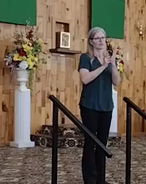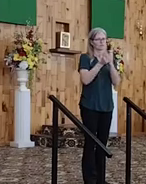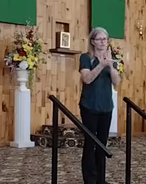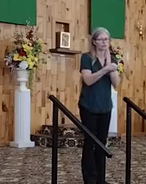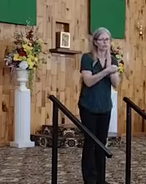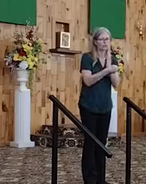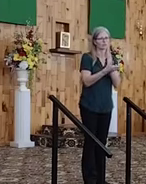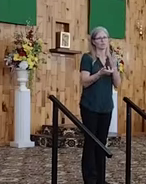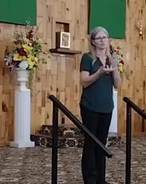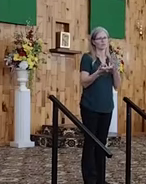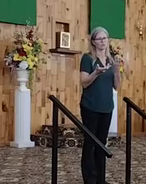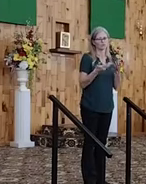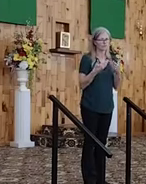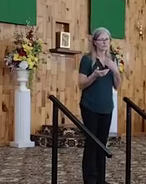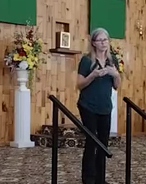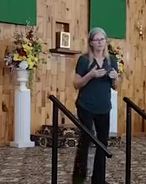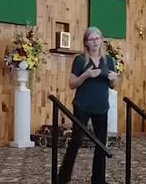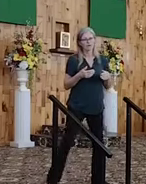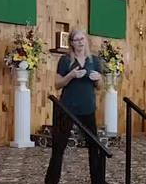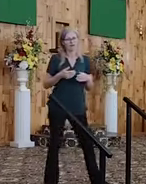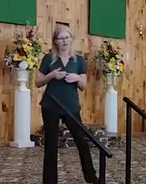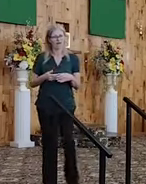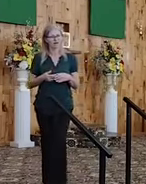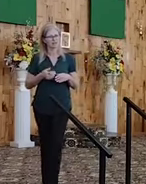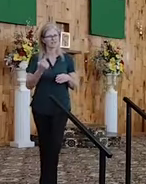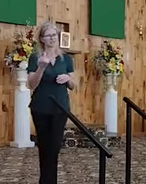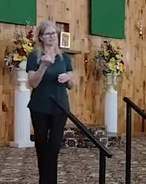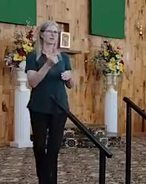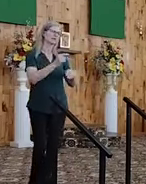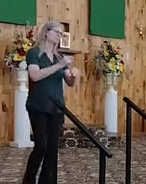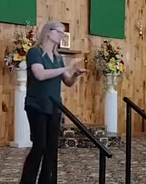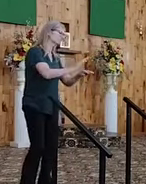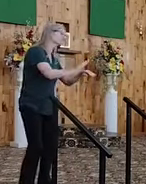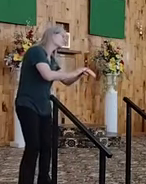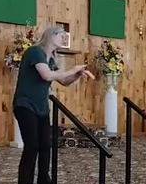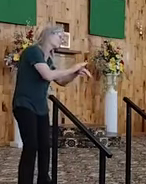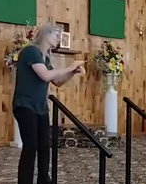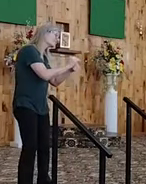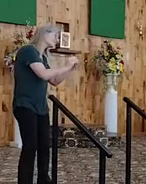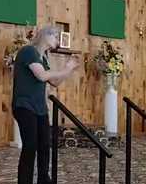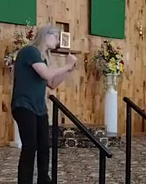curse, and you know they console you, they put their hands on you. They say, that's okay.